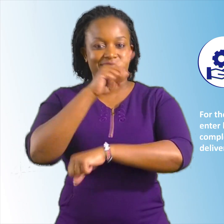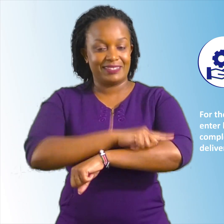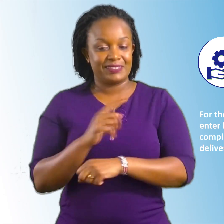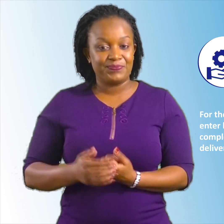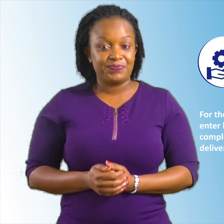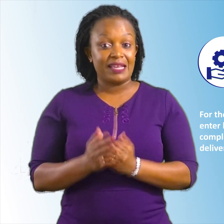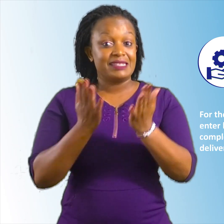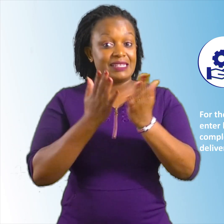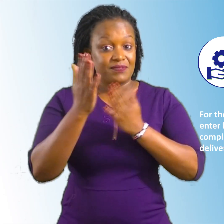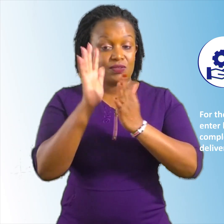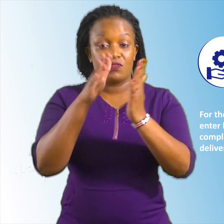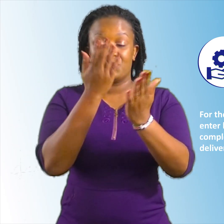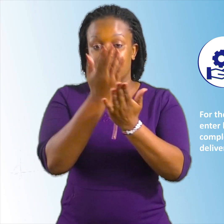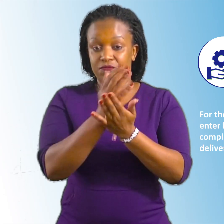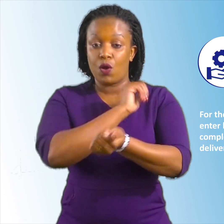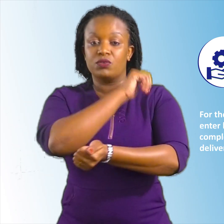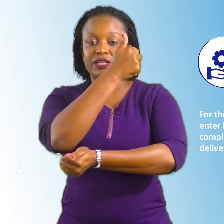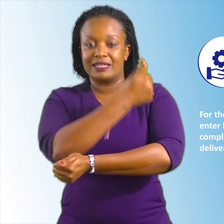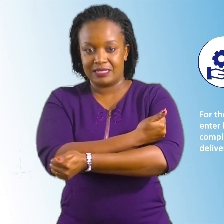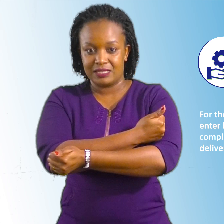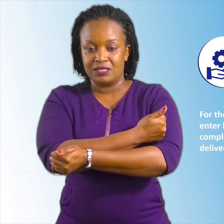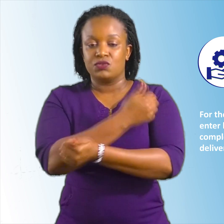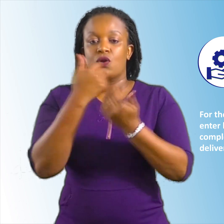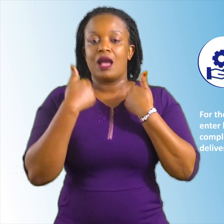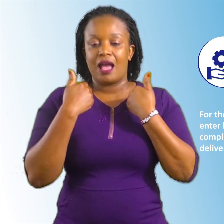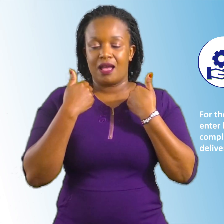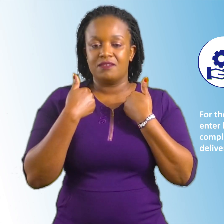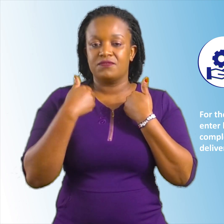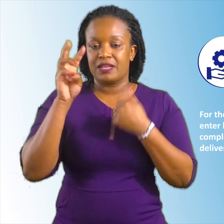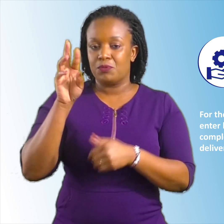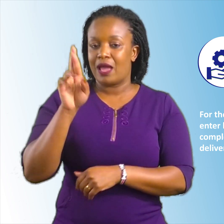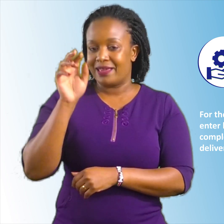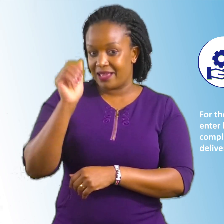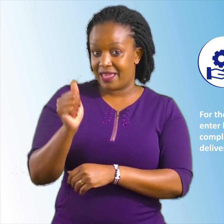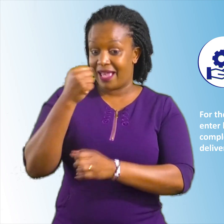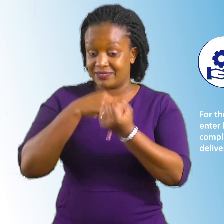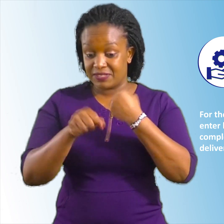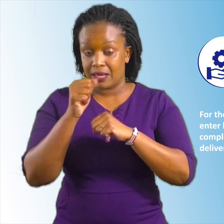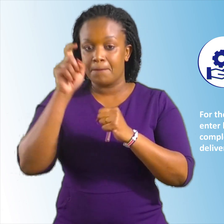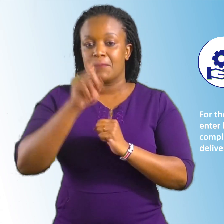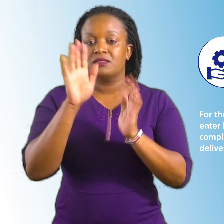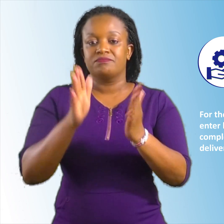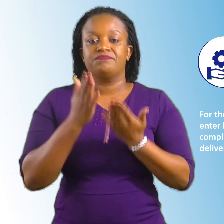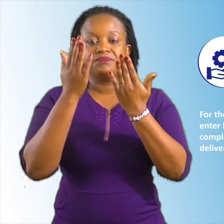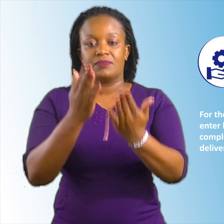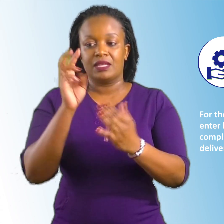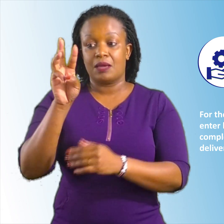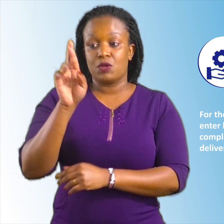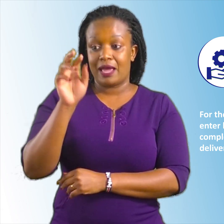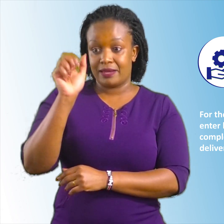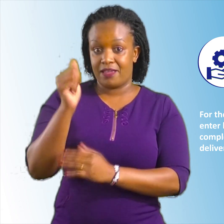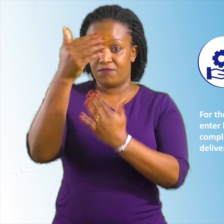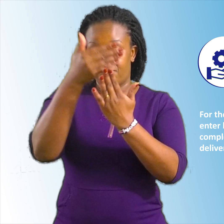For the service of the application for authority to enter land for WRA activity, submit a duly completed